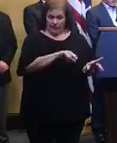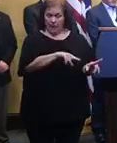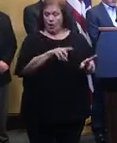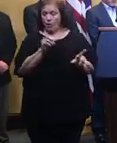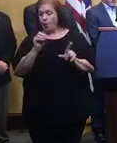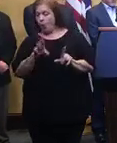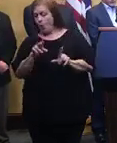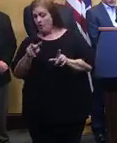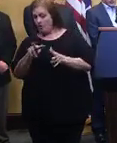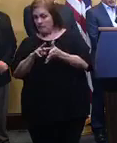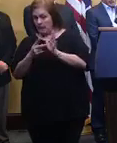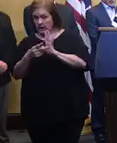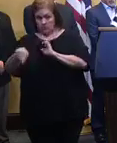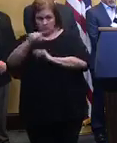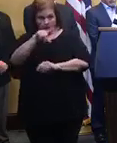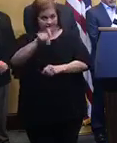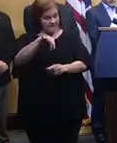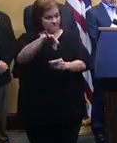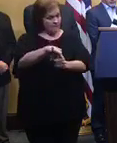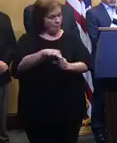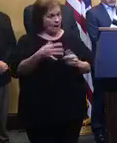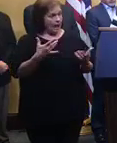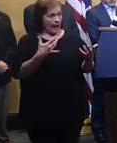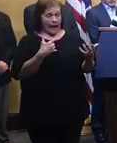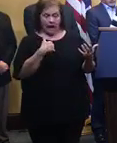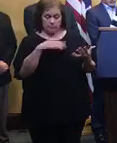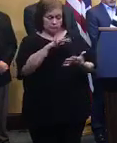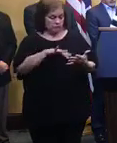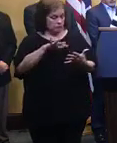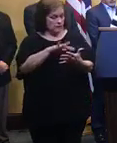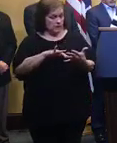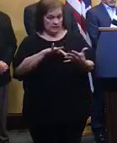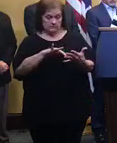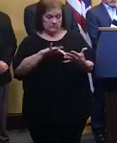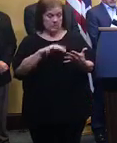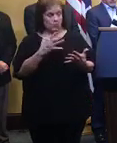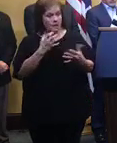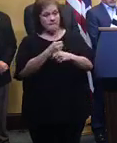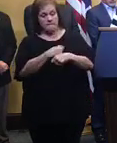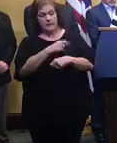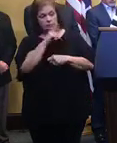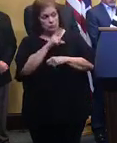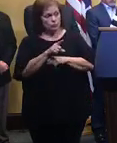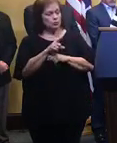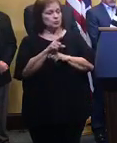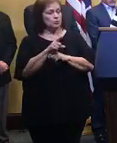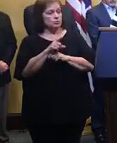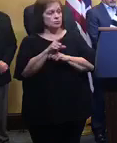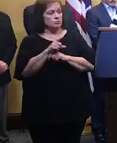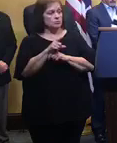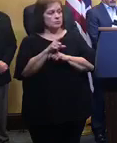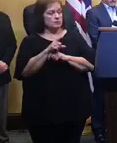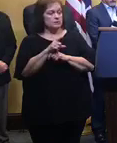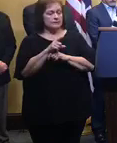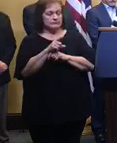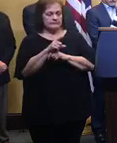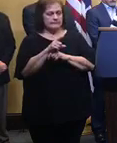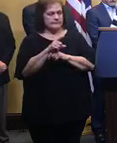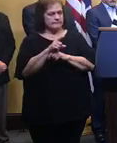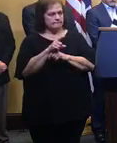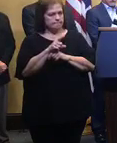go to a vote of the people? I'm looking at all of these things, but we're wanting to be very